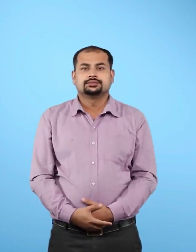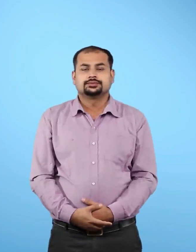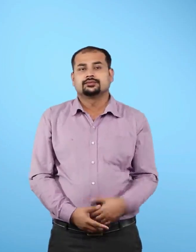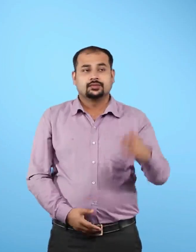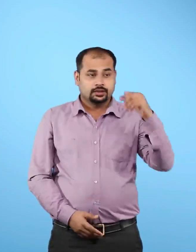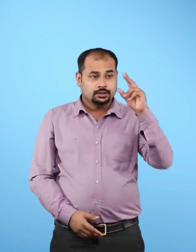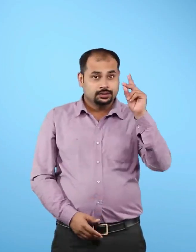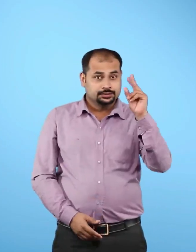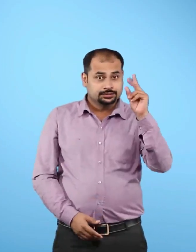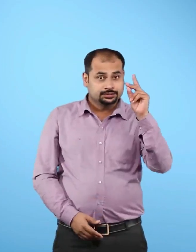Row 2 says